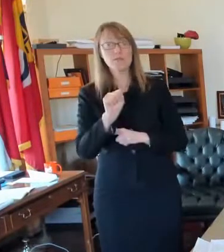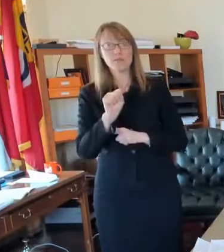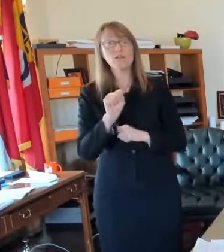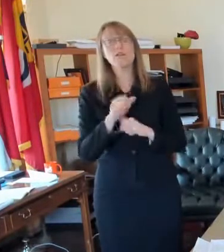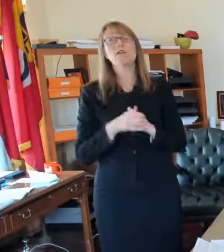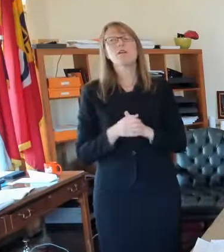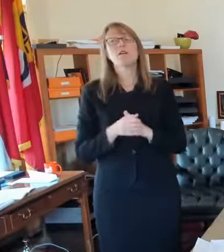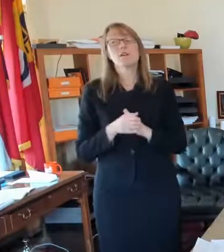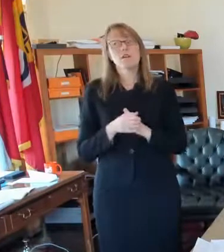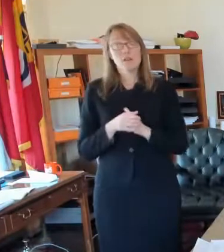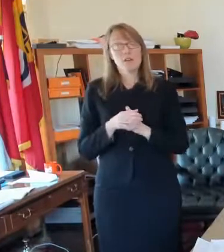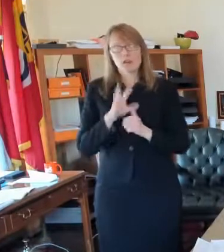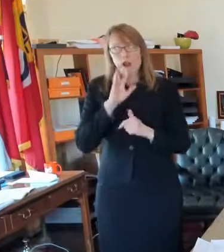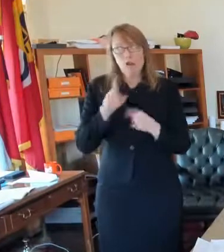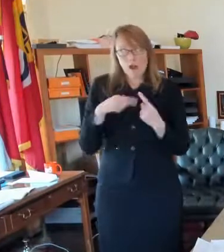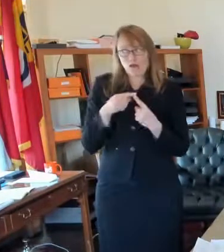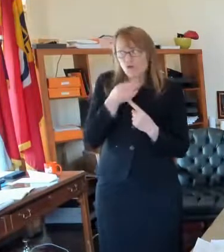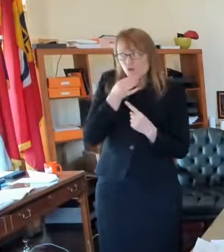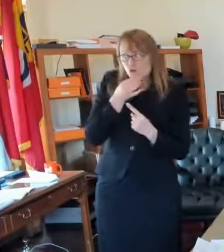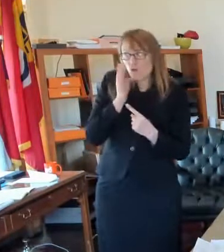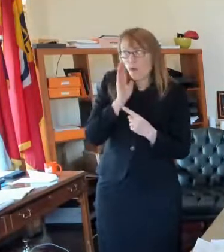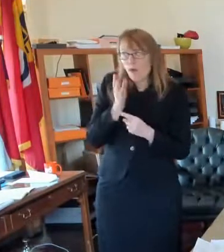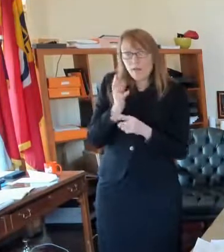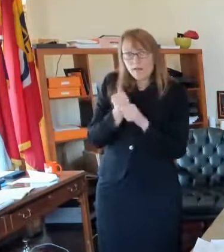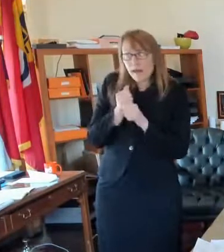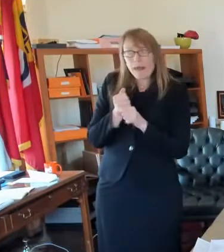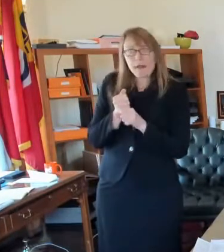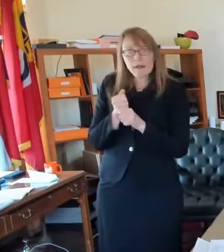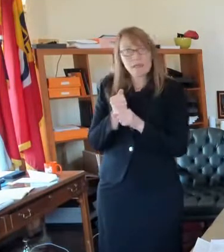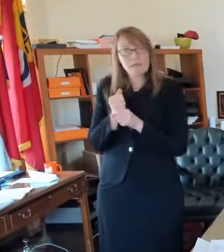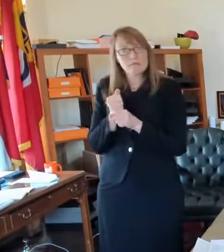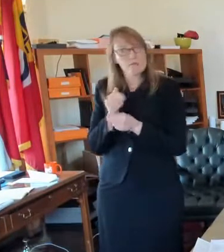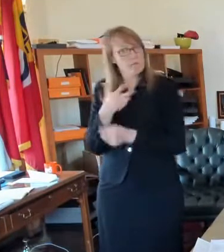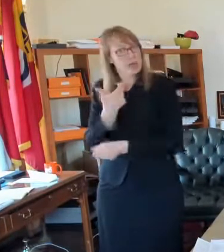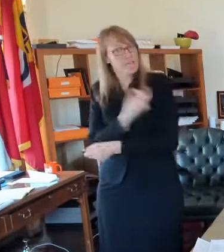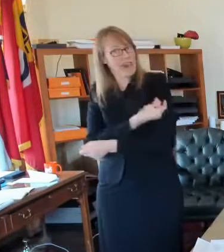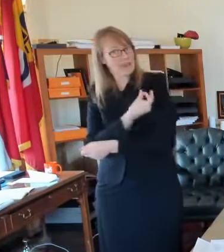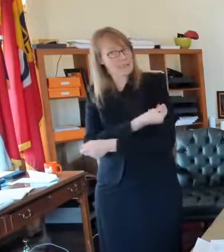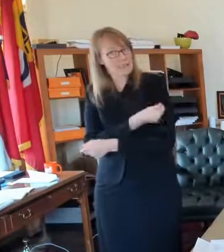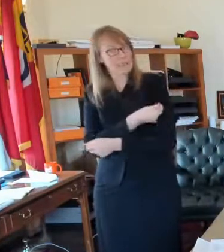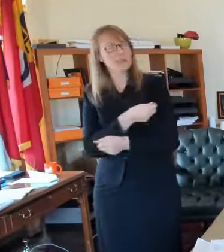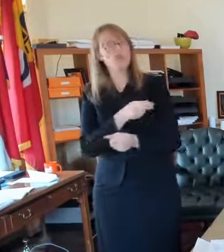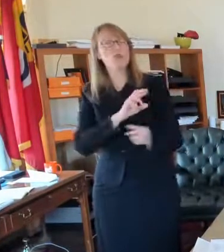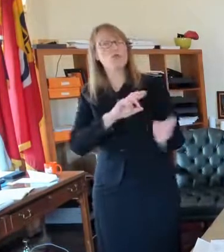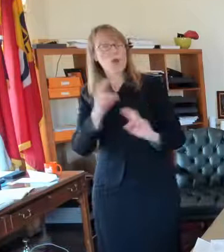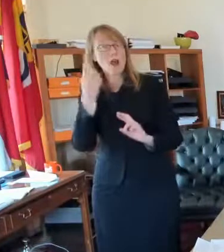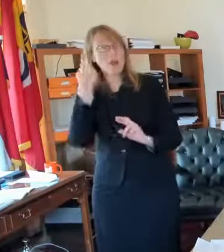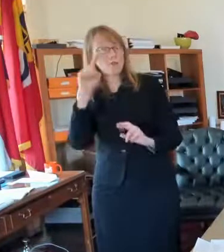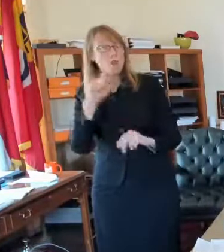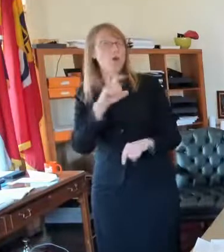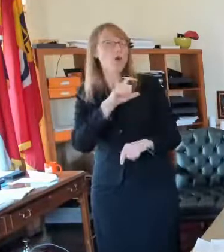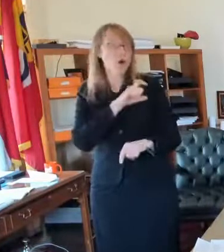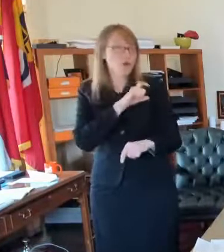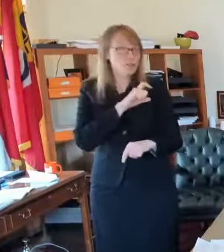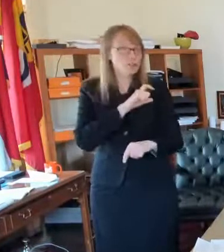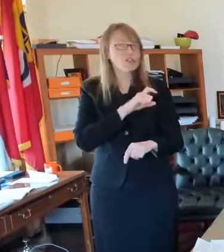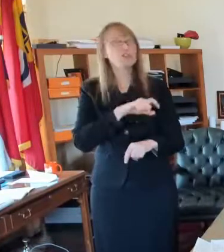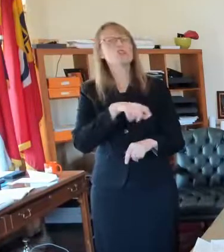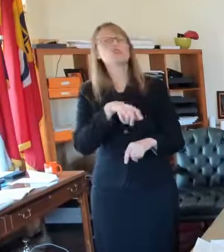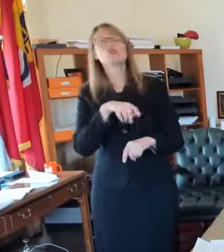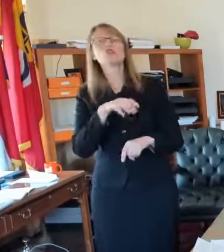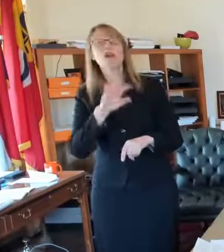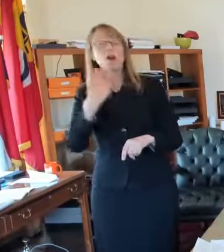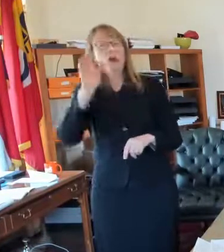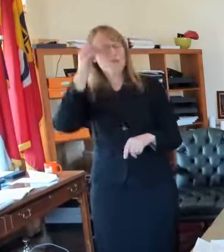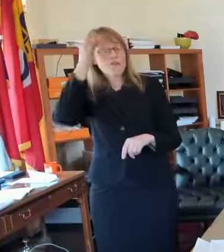our first responders, healthcare workers, folks that are not affiliated with hospitals. So that would be federally qualified